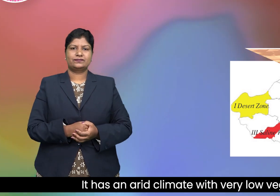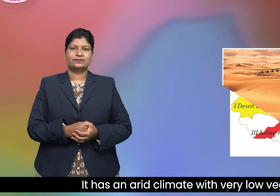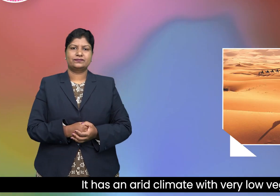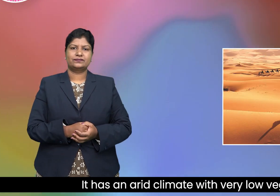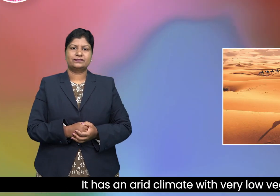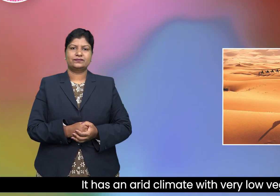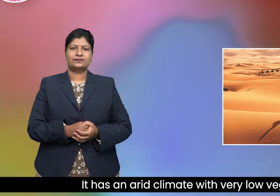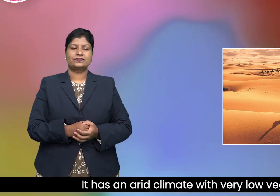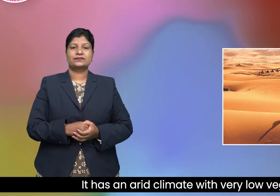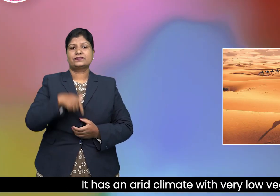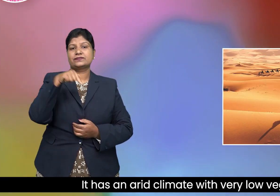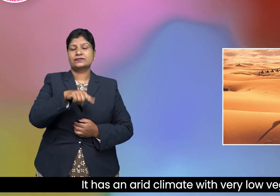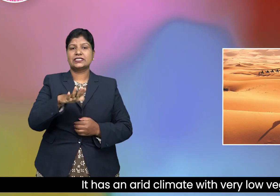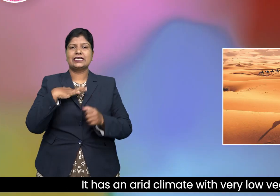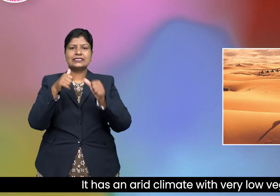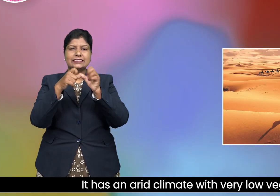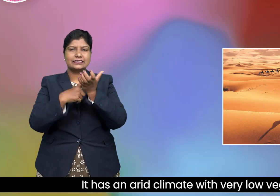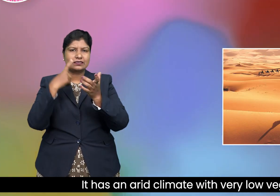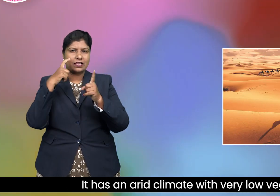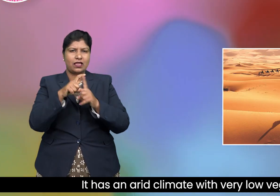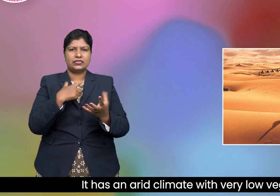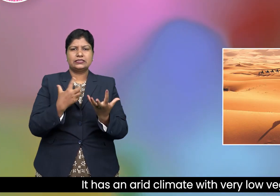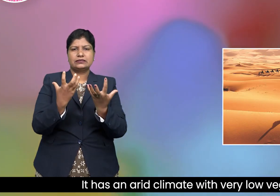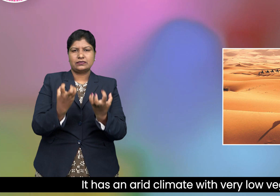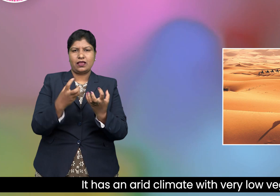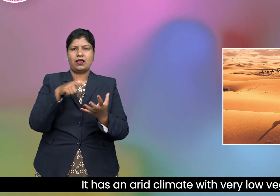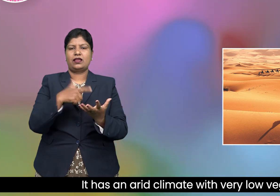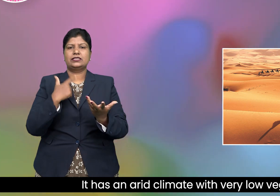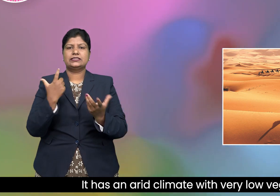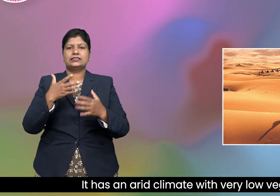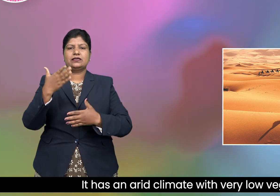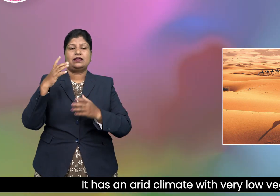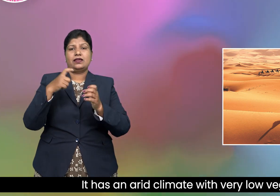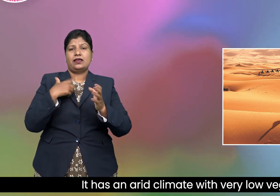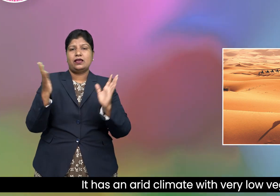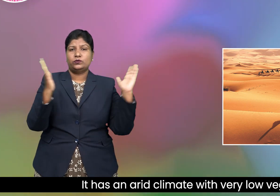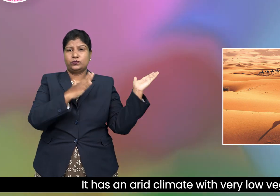it is an arid climate with very low vegetation cover